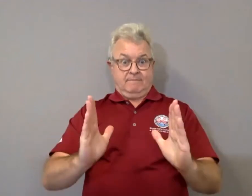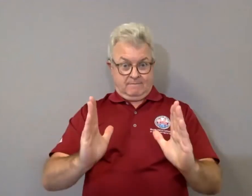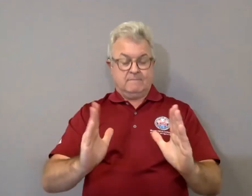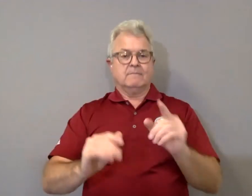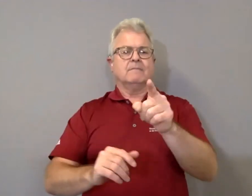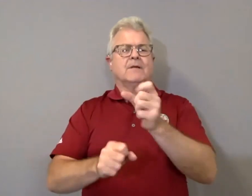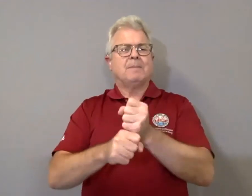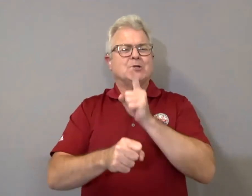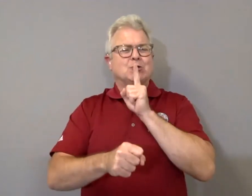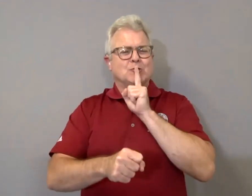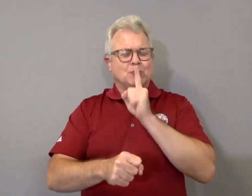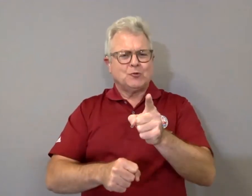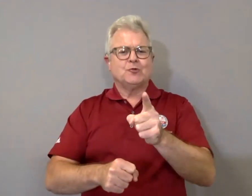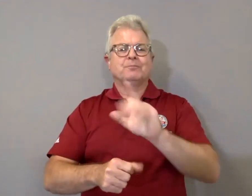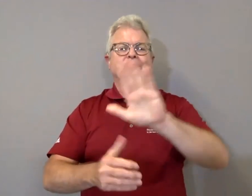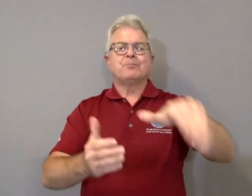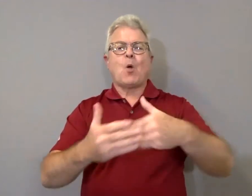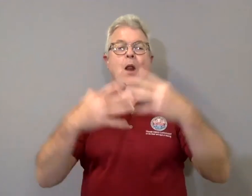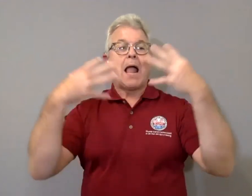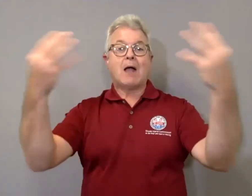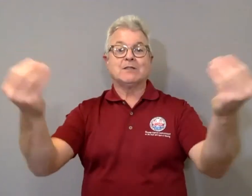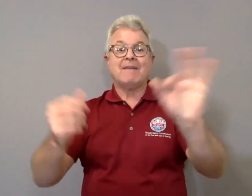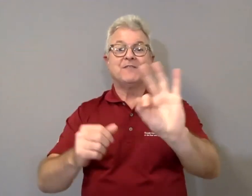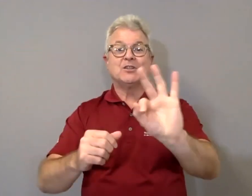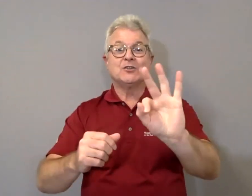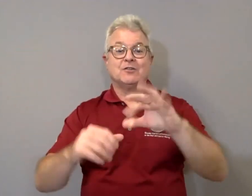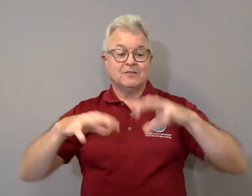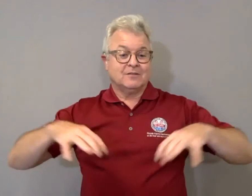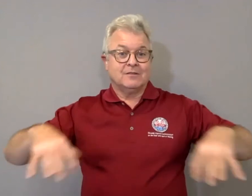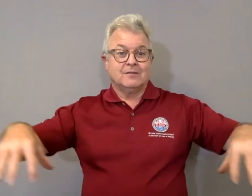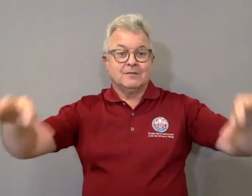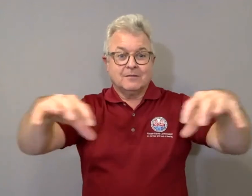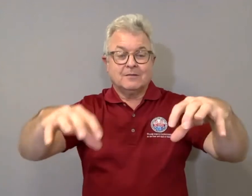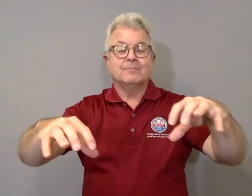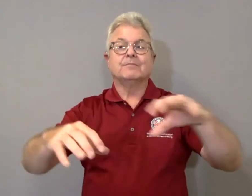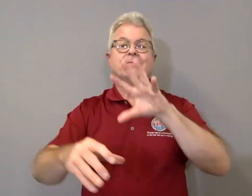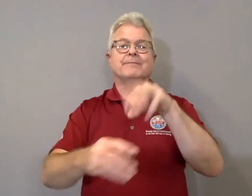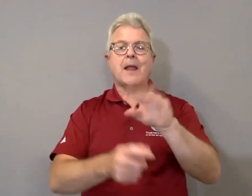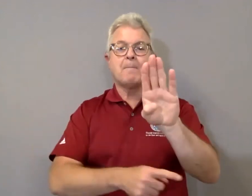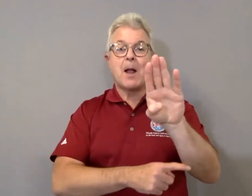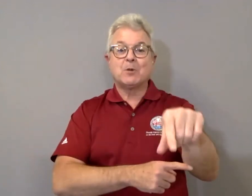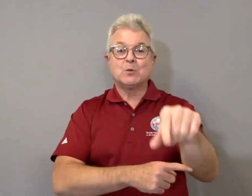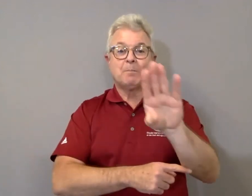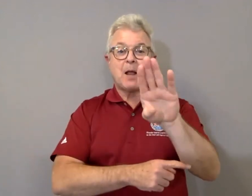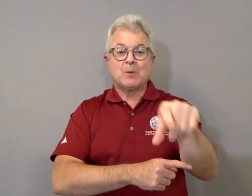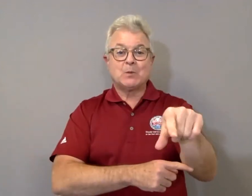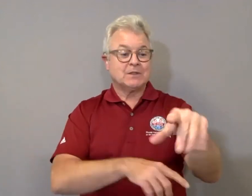Your home, where you live, you want to be sure that all of your outdoor furniture, including